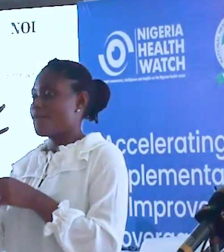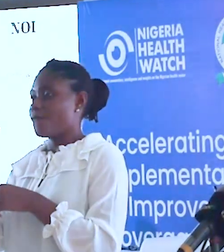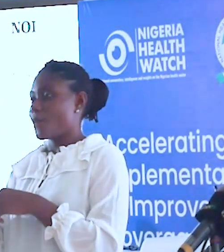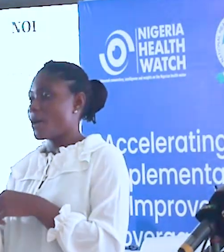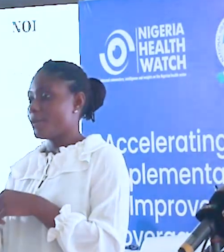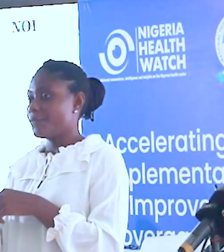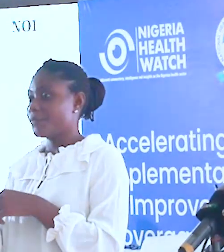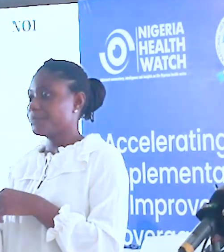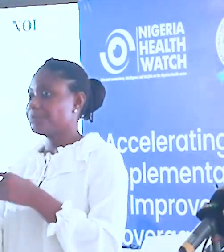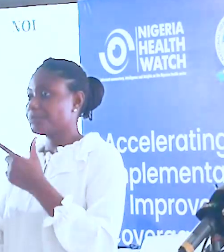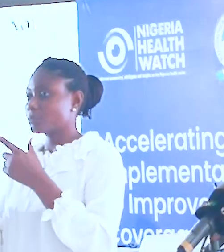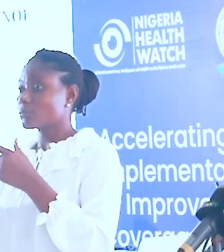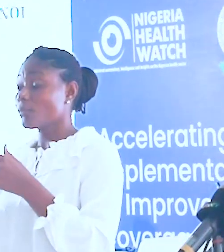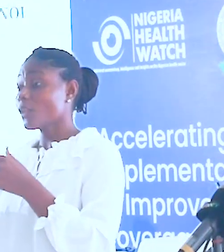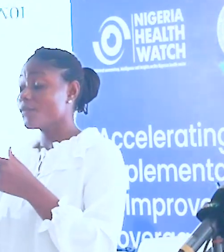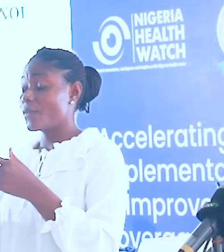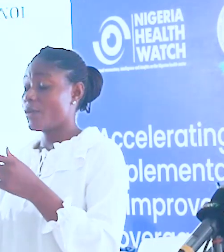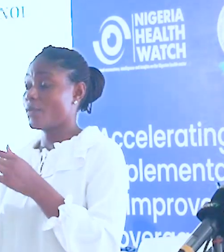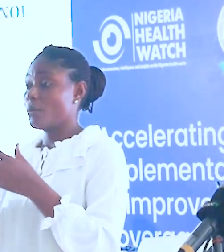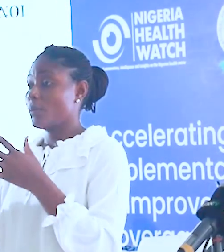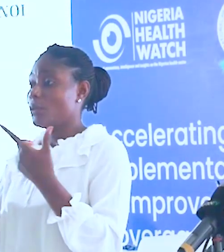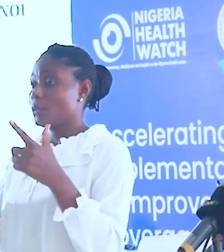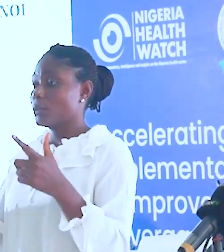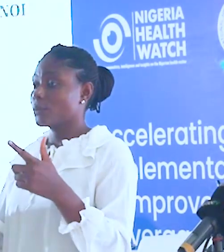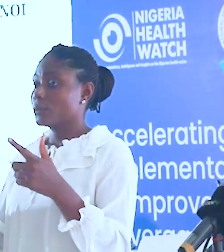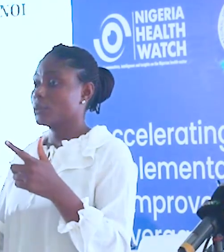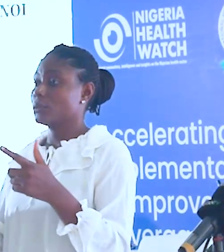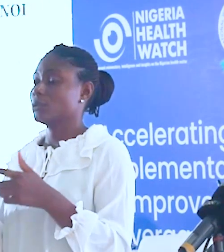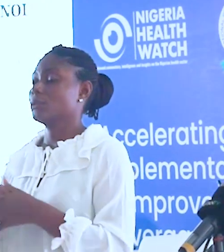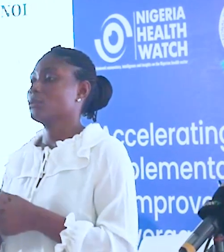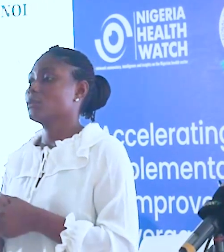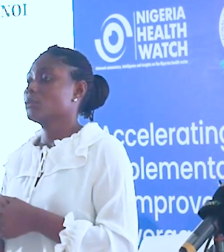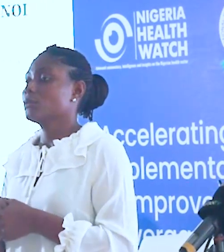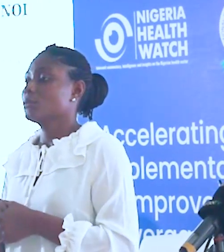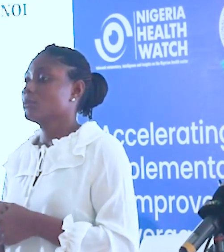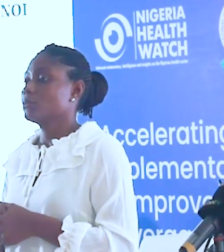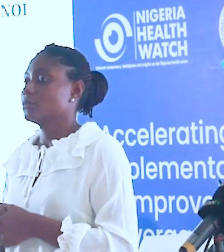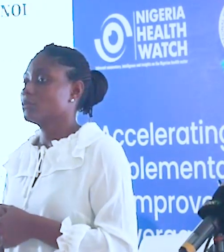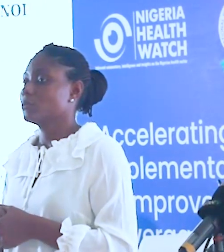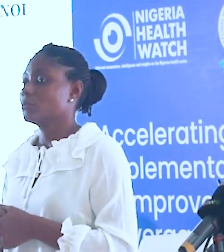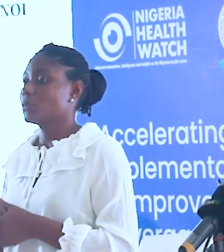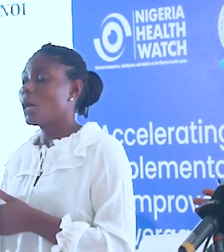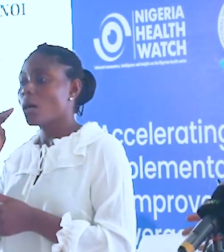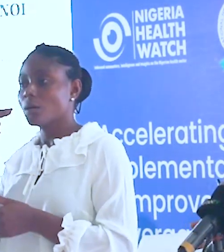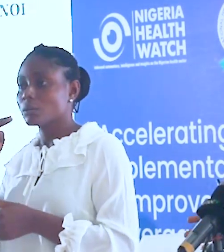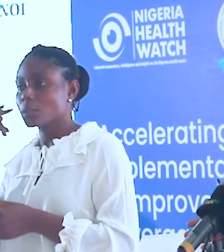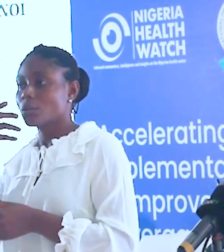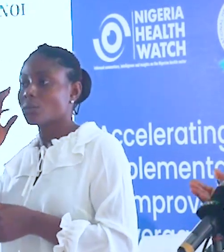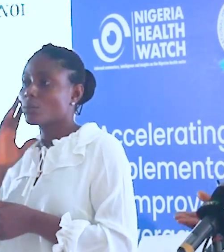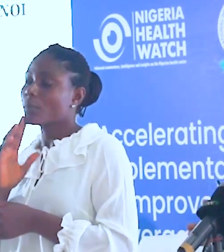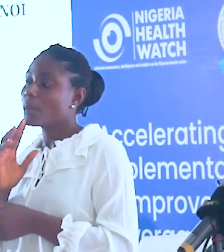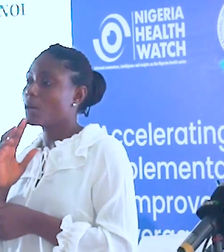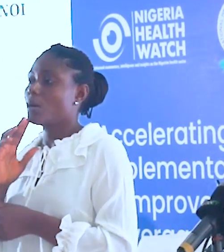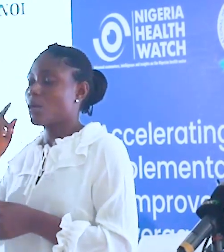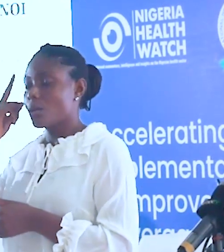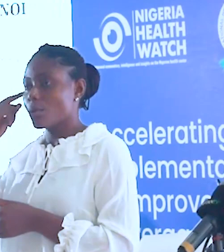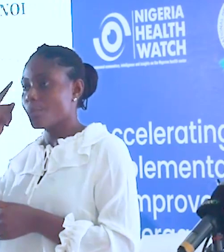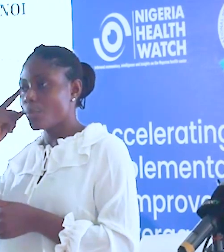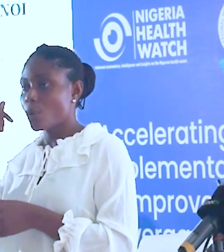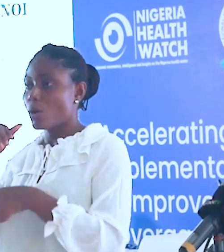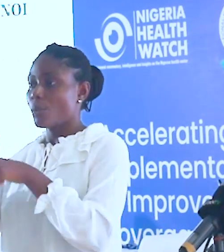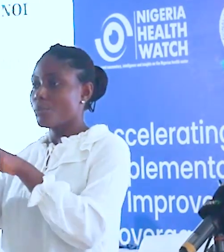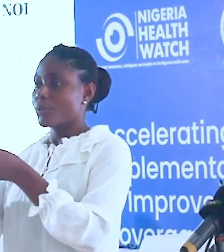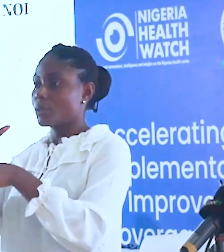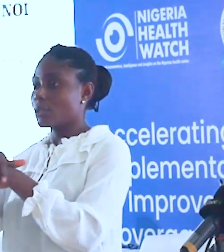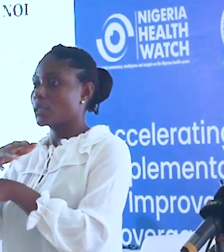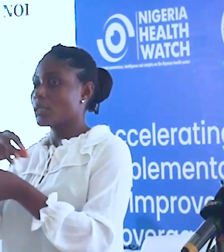5 popular languages, Igbo, Hausa, Yoruba, Pidgin English, as well as English. And just as a cut, because we're